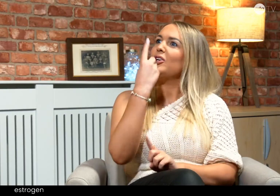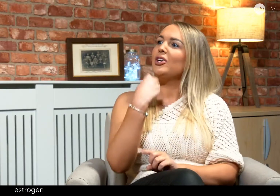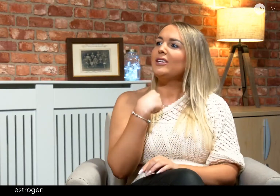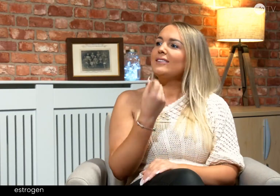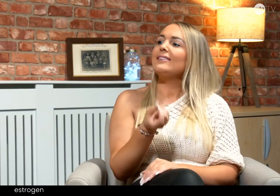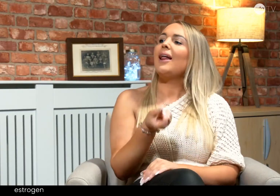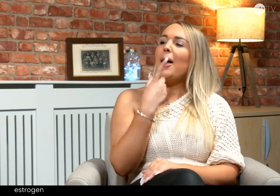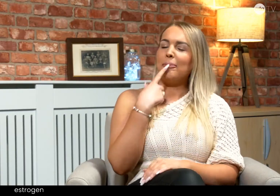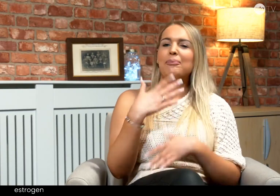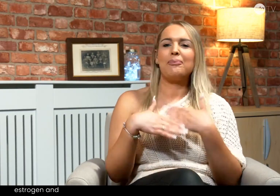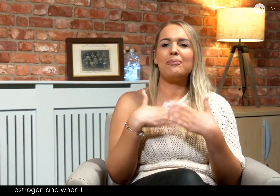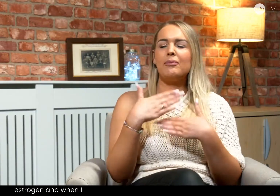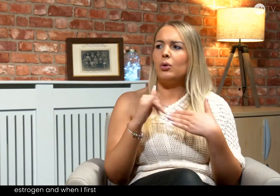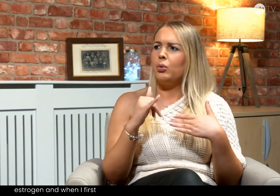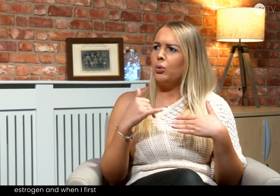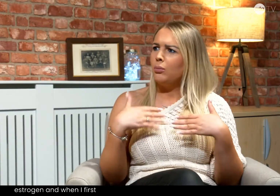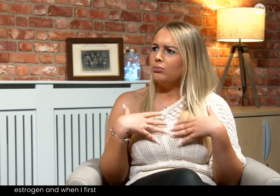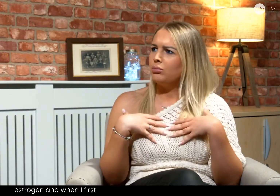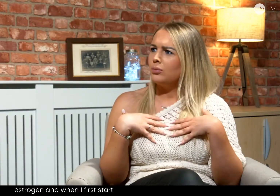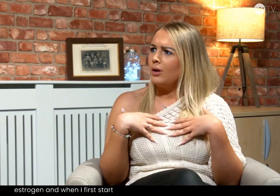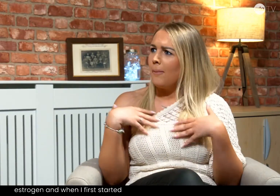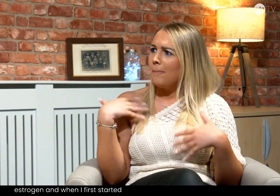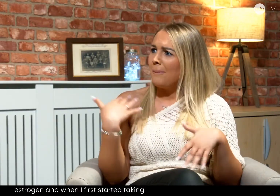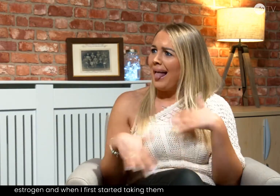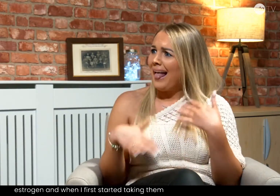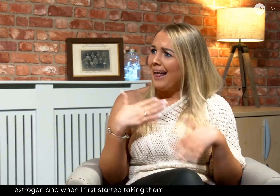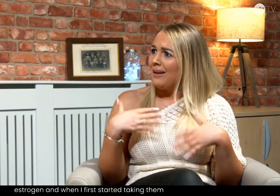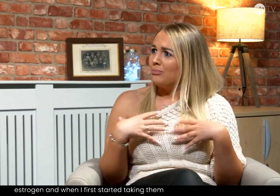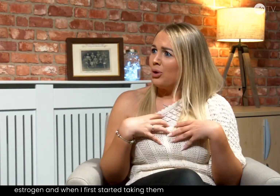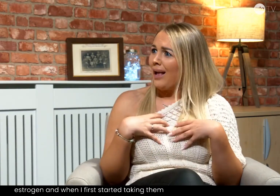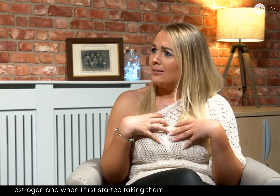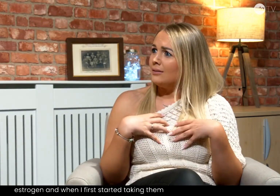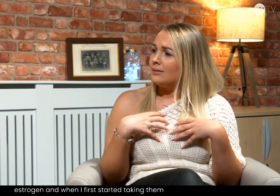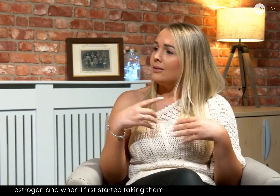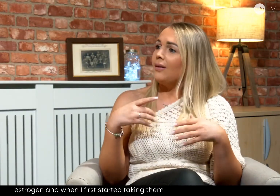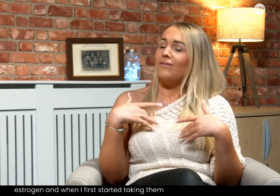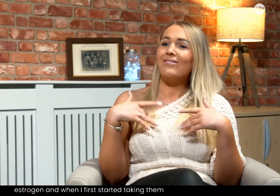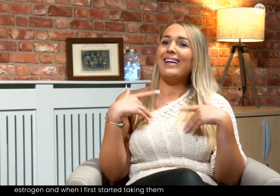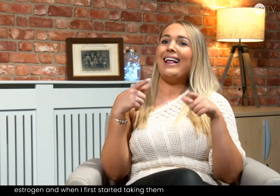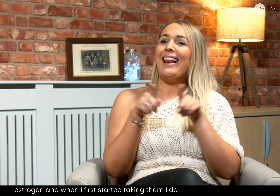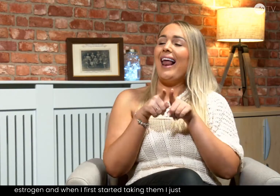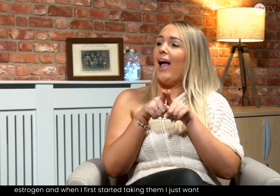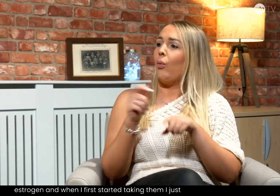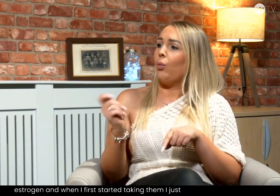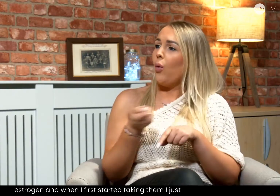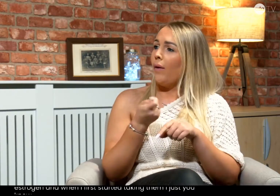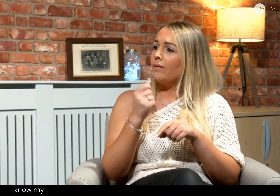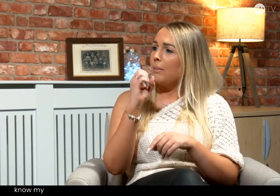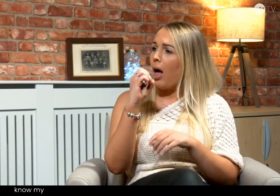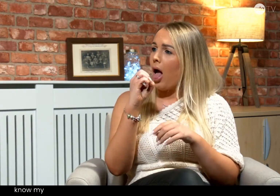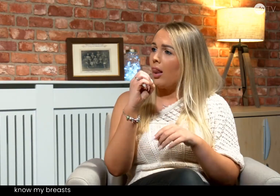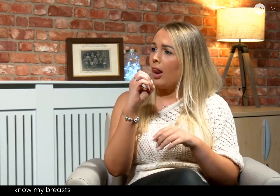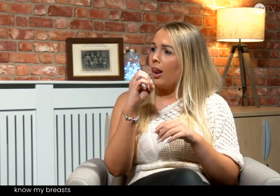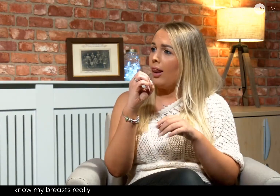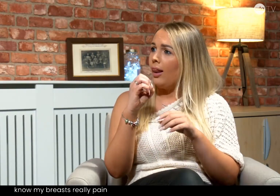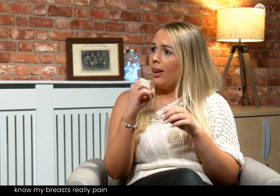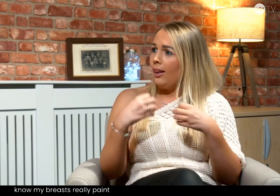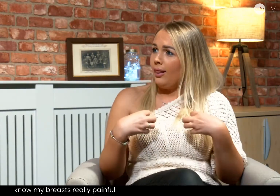first started taking them, I just remember, you know, my breasts were really painful. It felt like golf